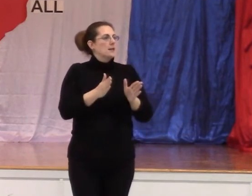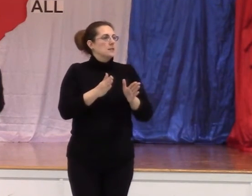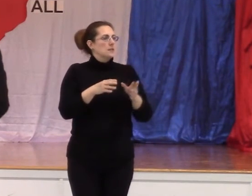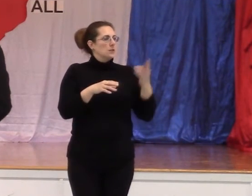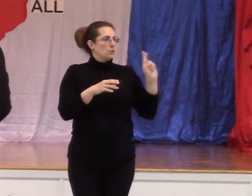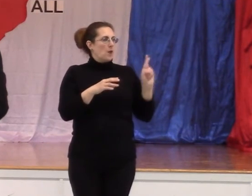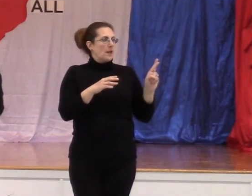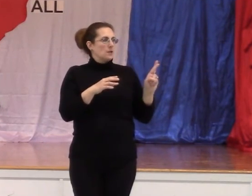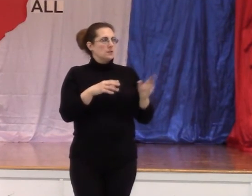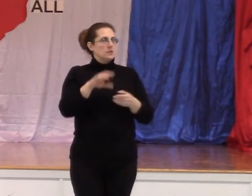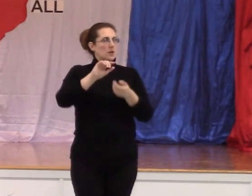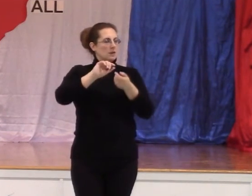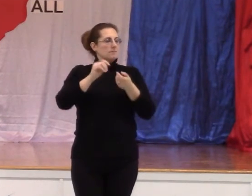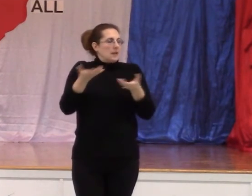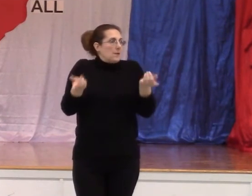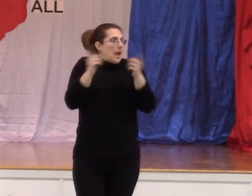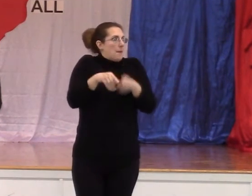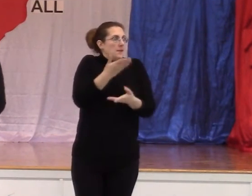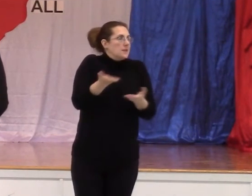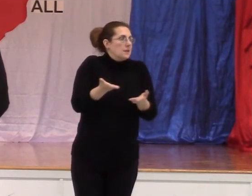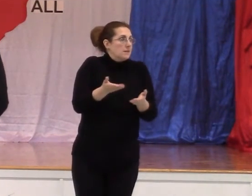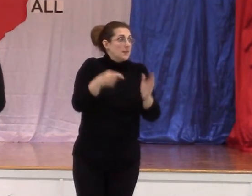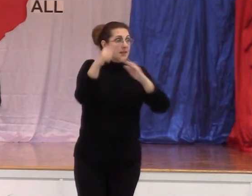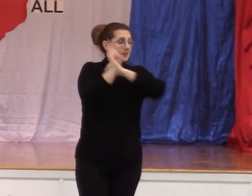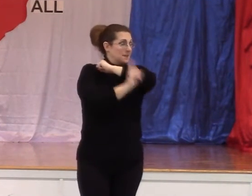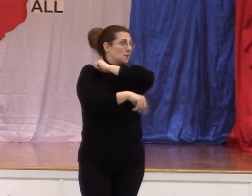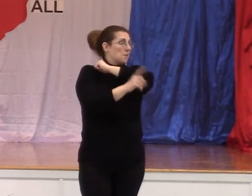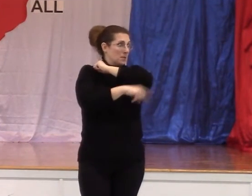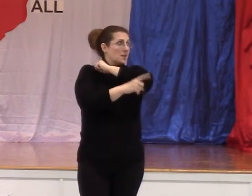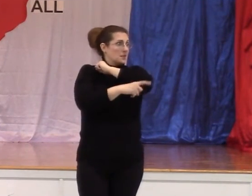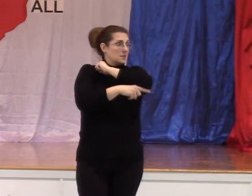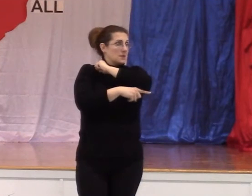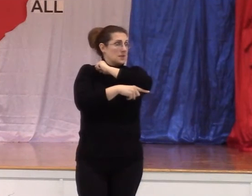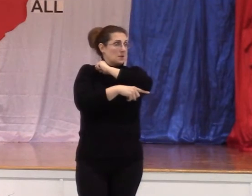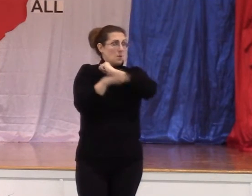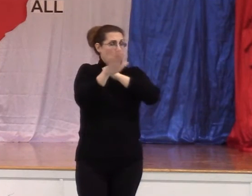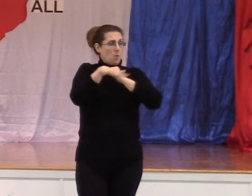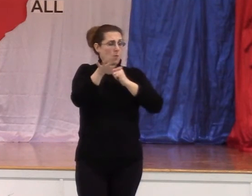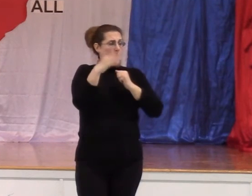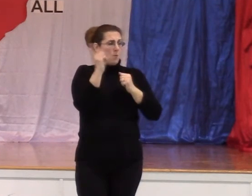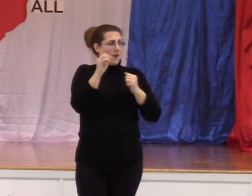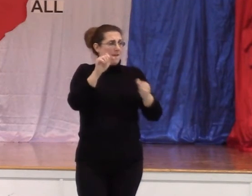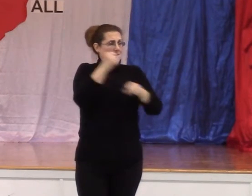treated, according to the punishments of the states that they're fighting against.